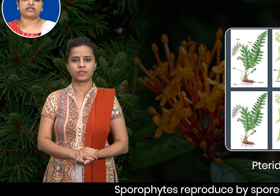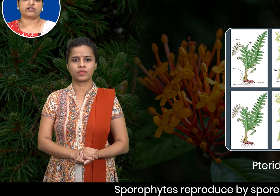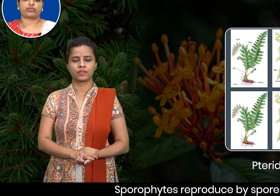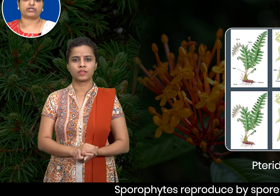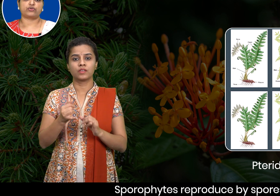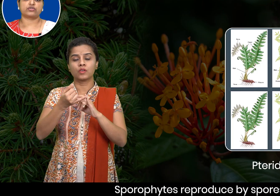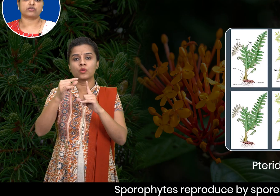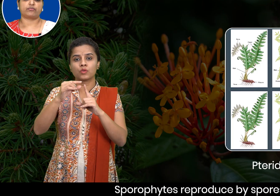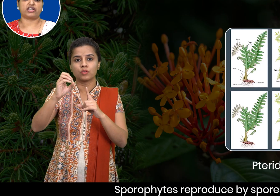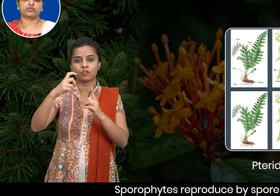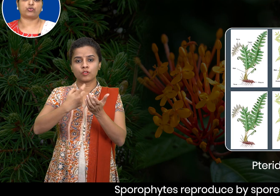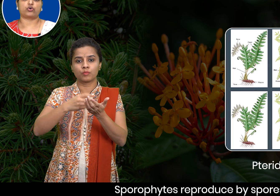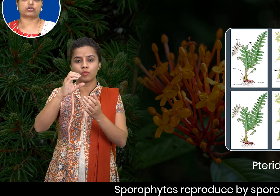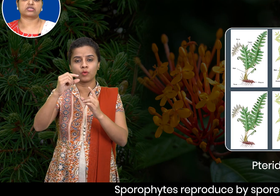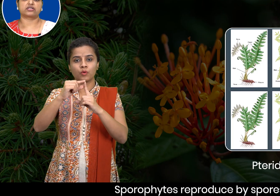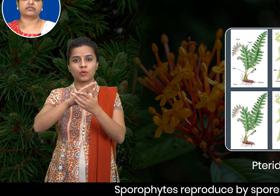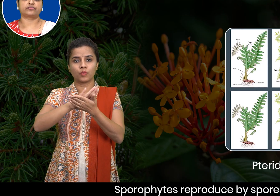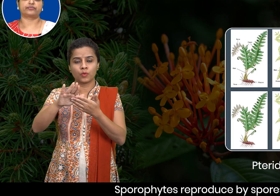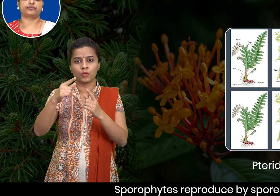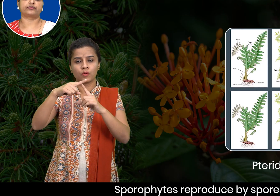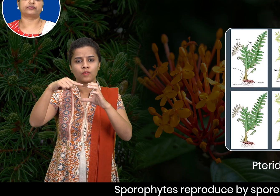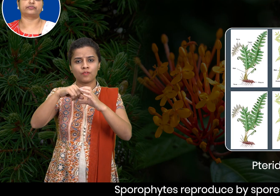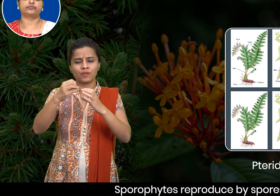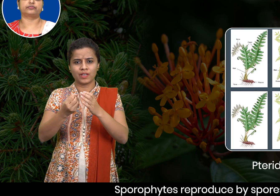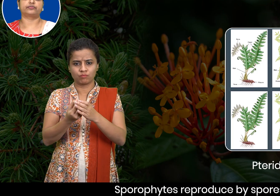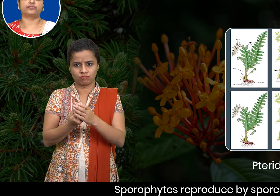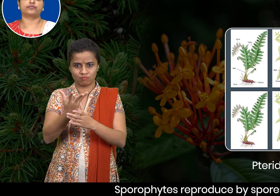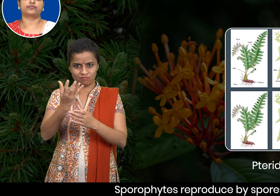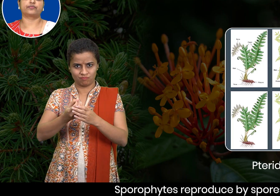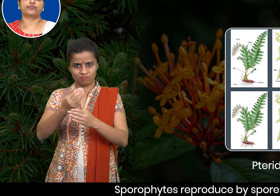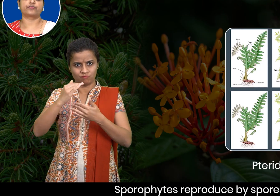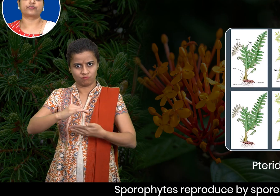Sporophytes reproduce by spores.